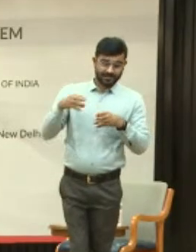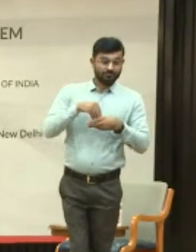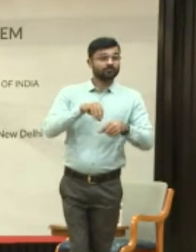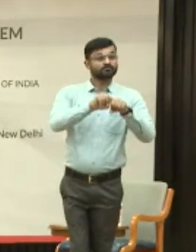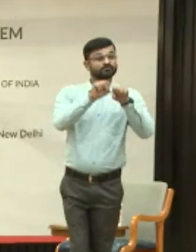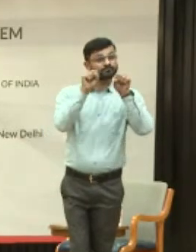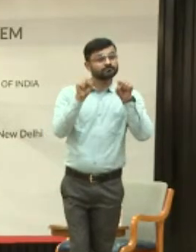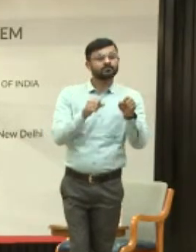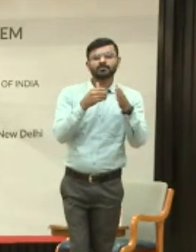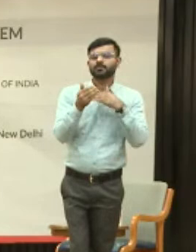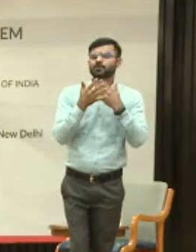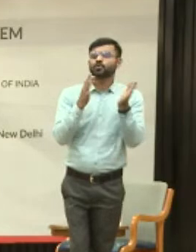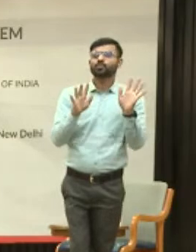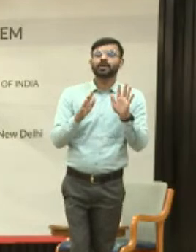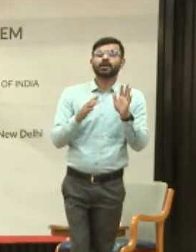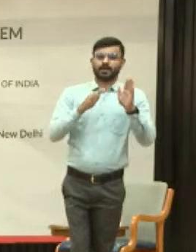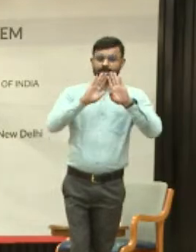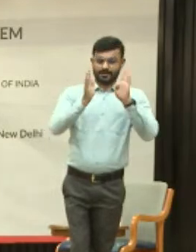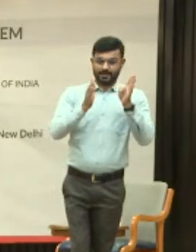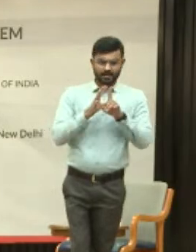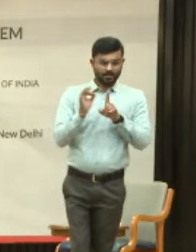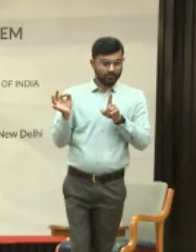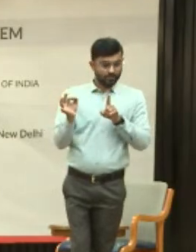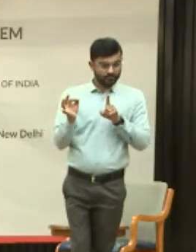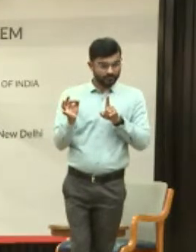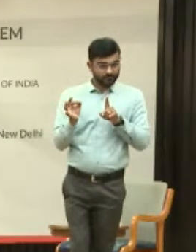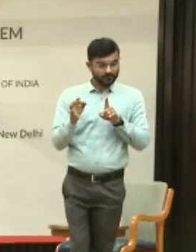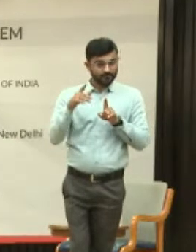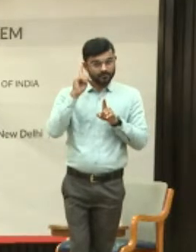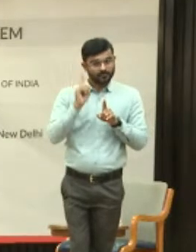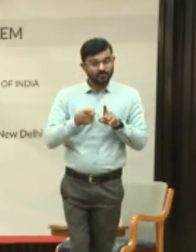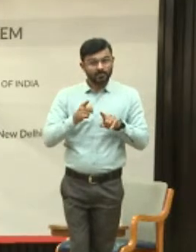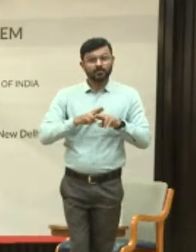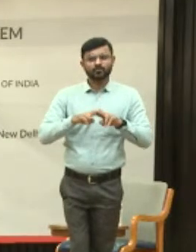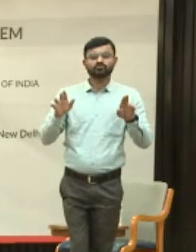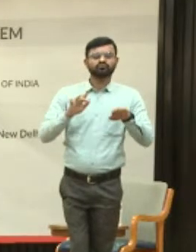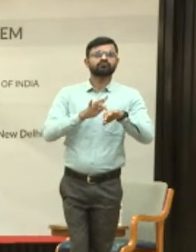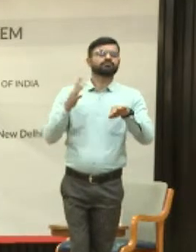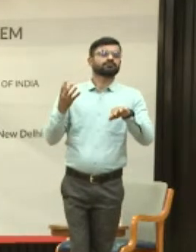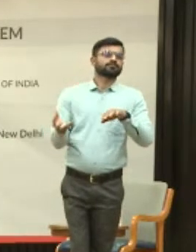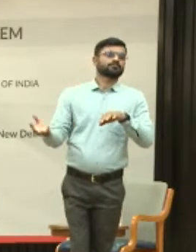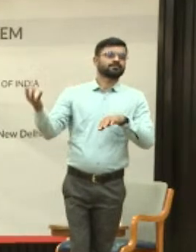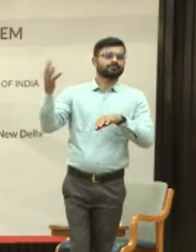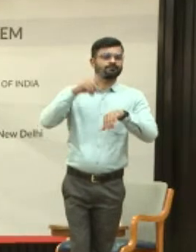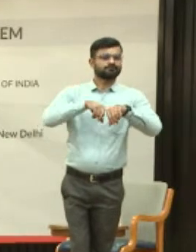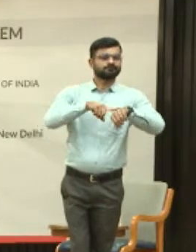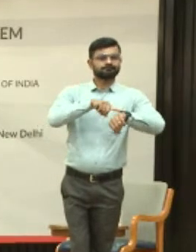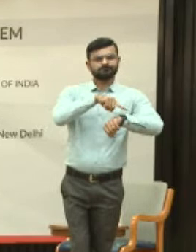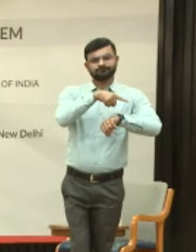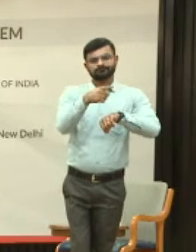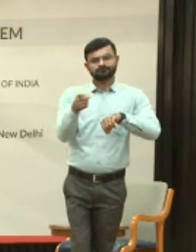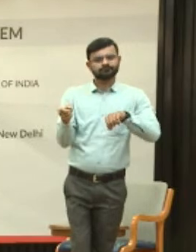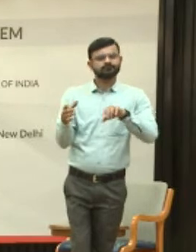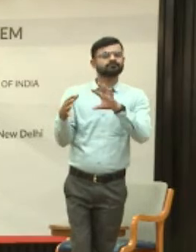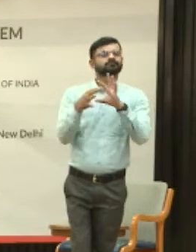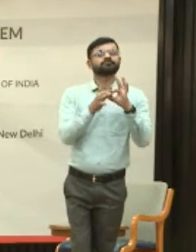system where every statute has a sunset clause built into